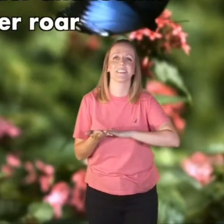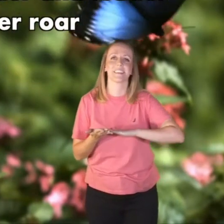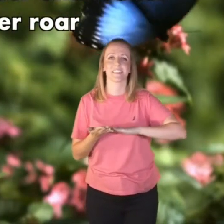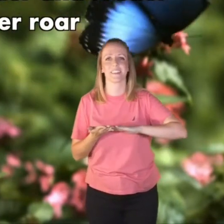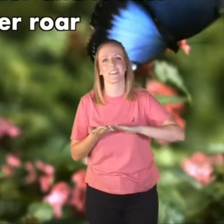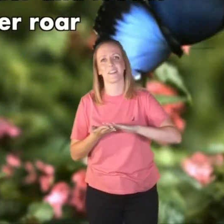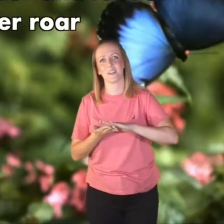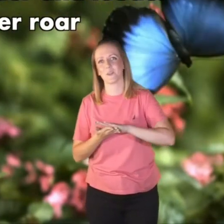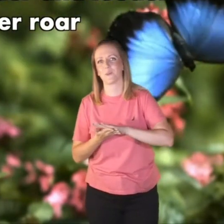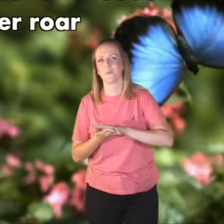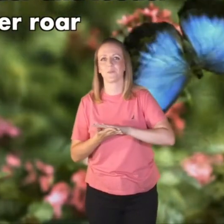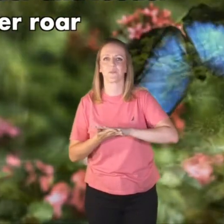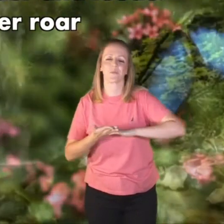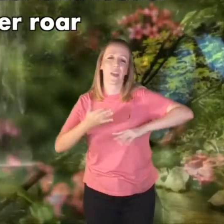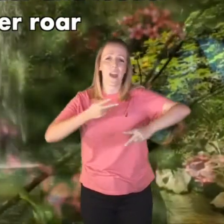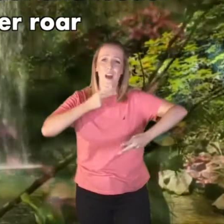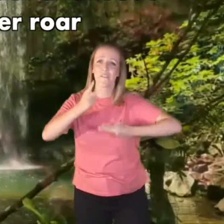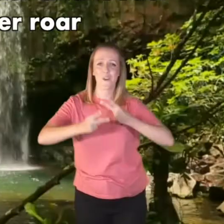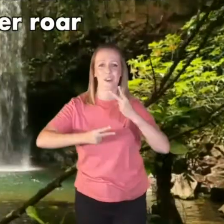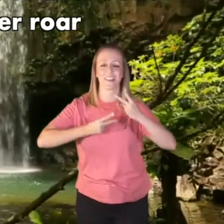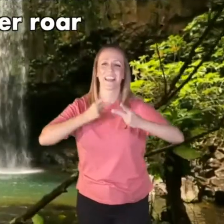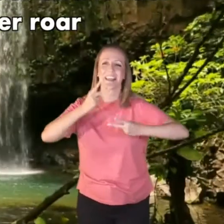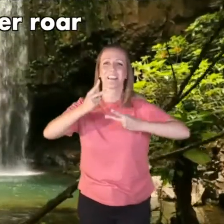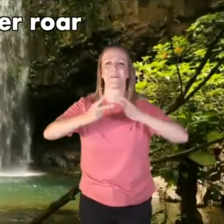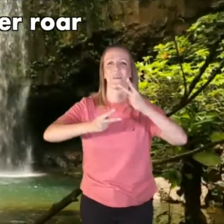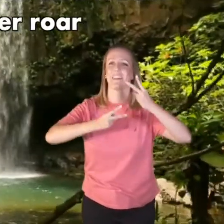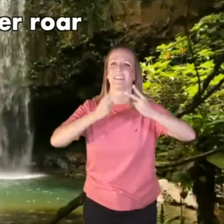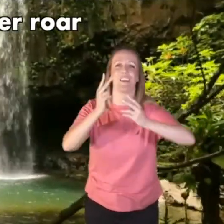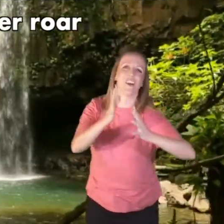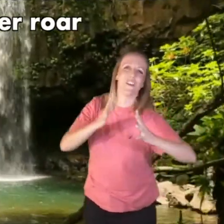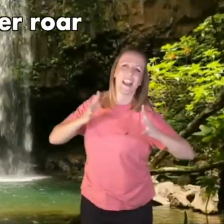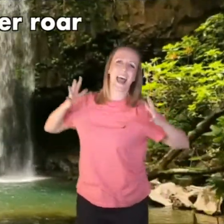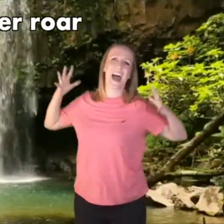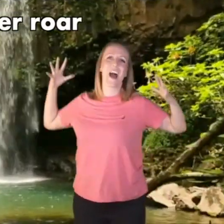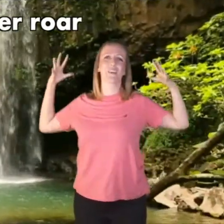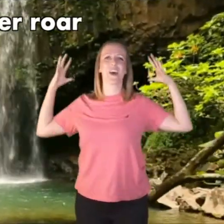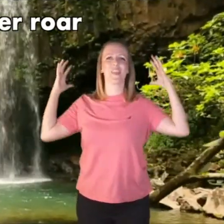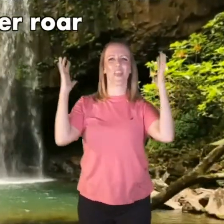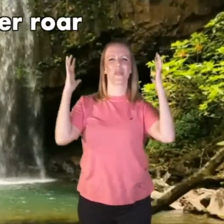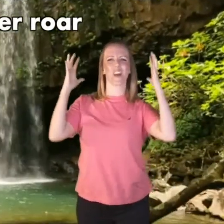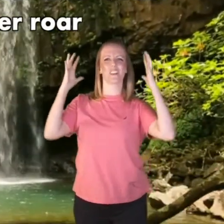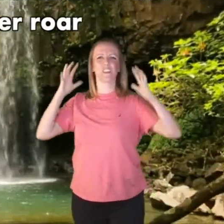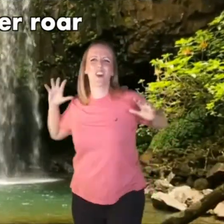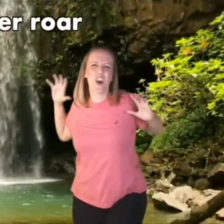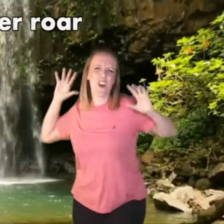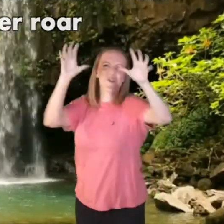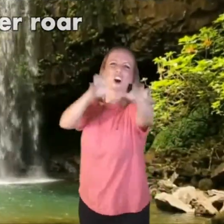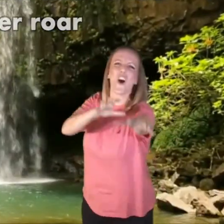says you wonder louder.